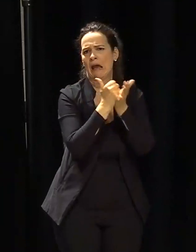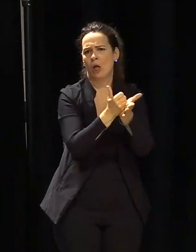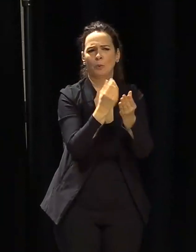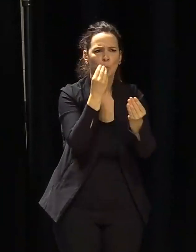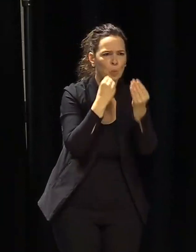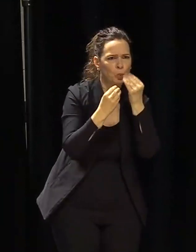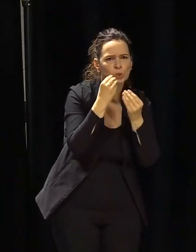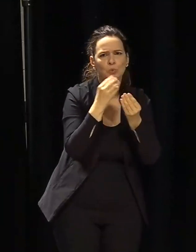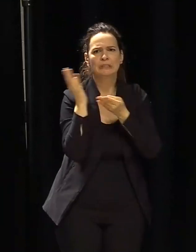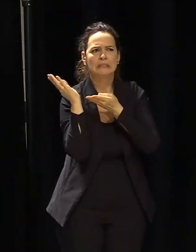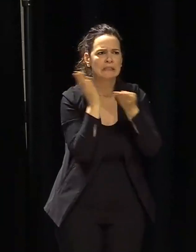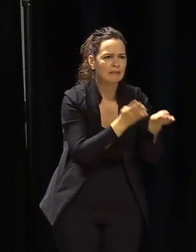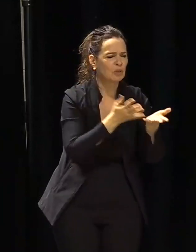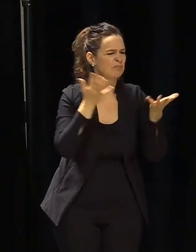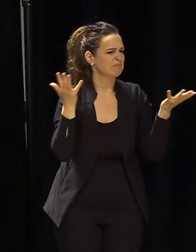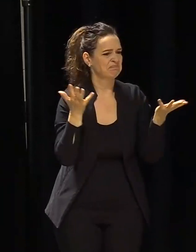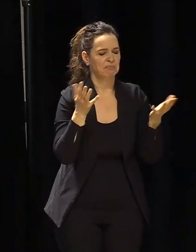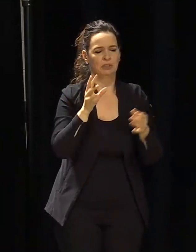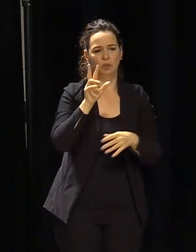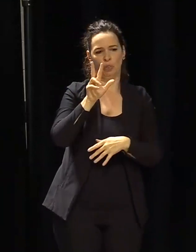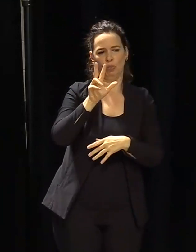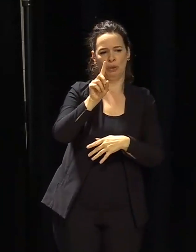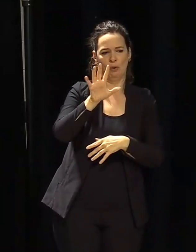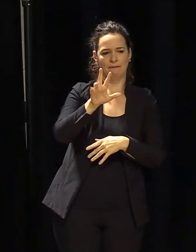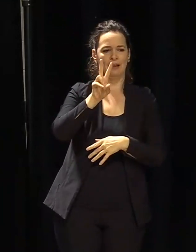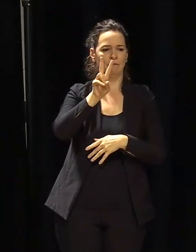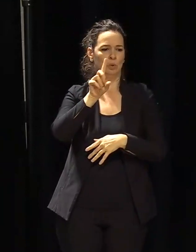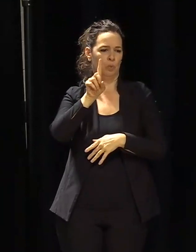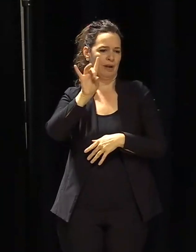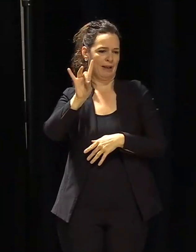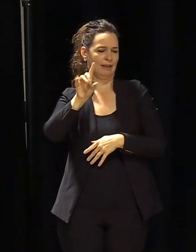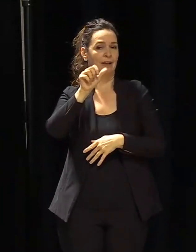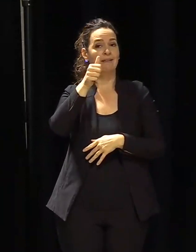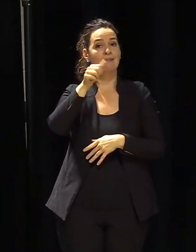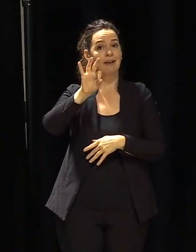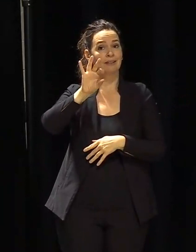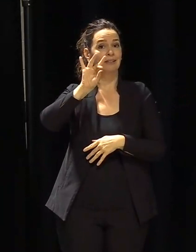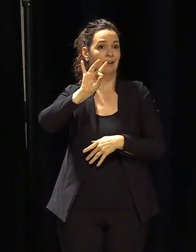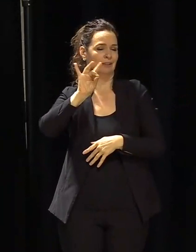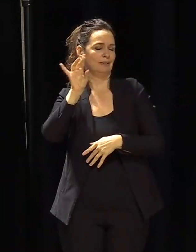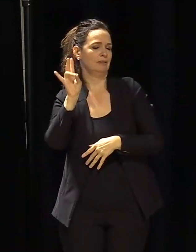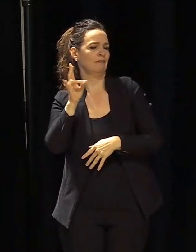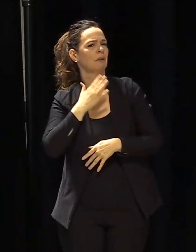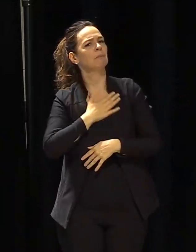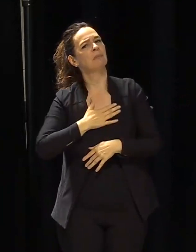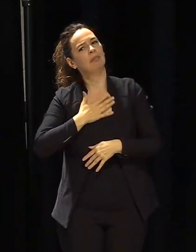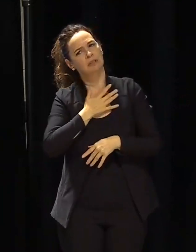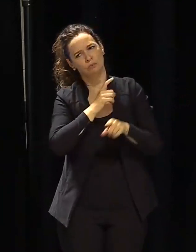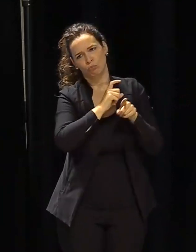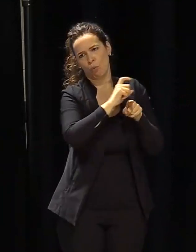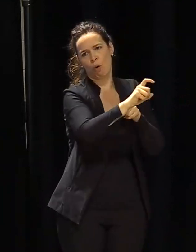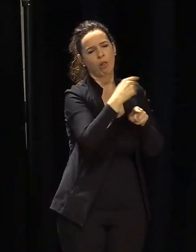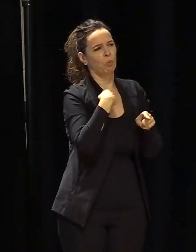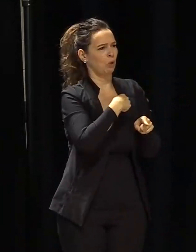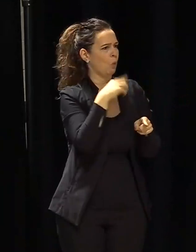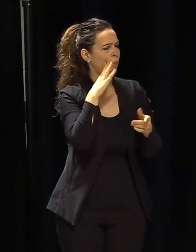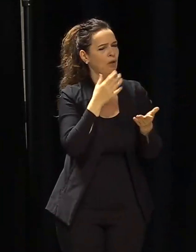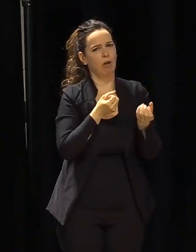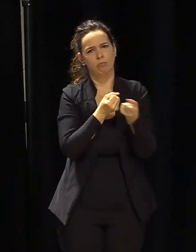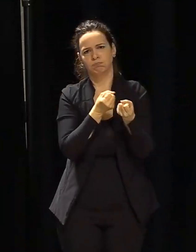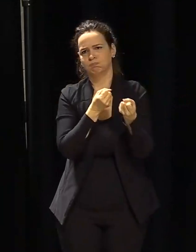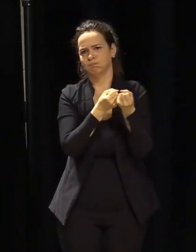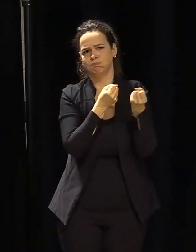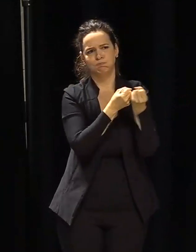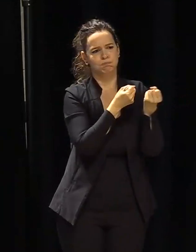is alert.newyork.gov. If you sign up for a text message, you select Onondaga County, when we